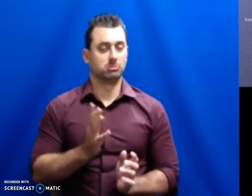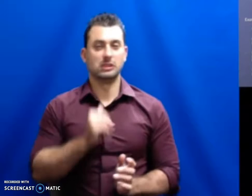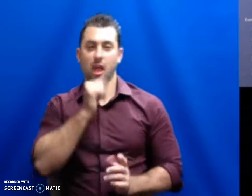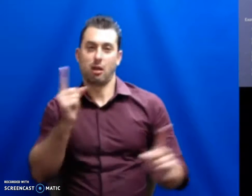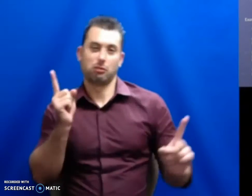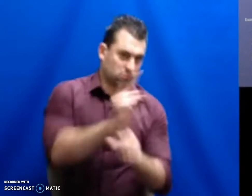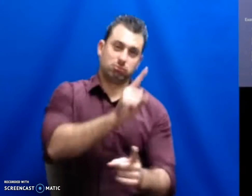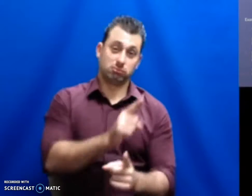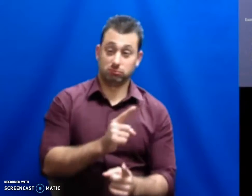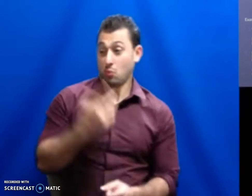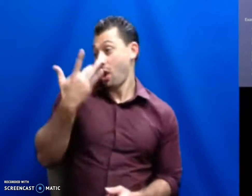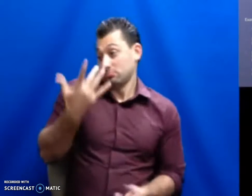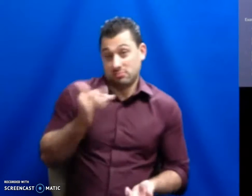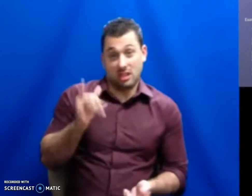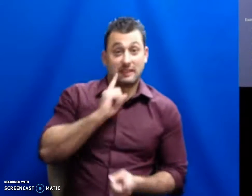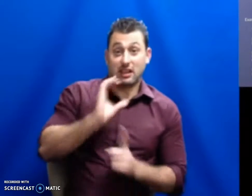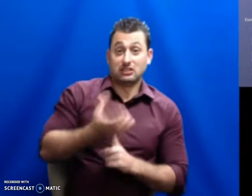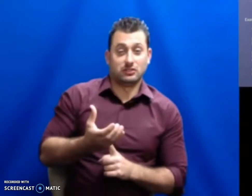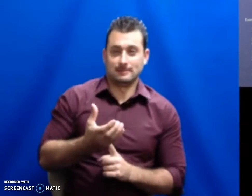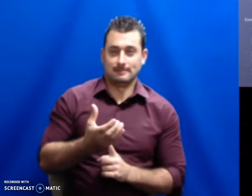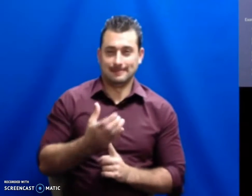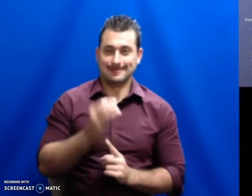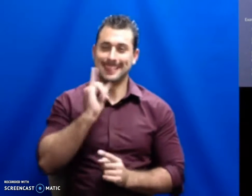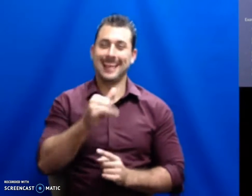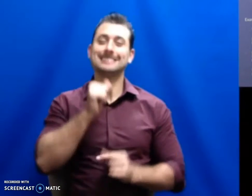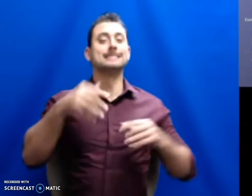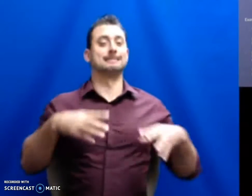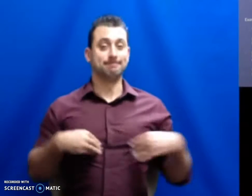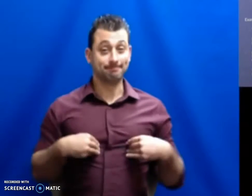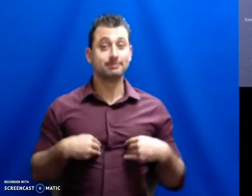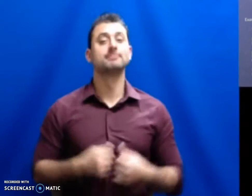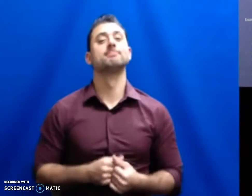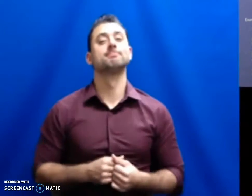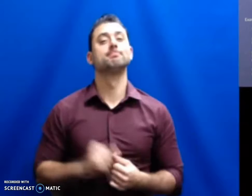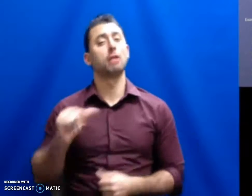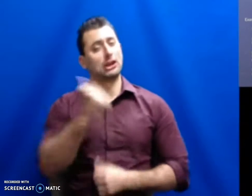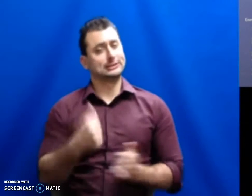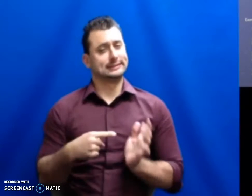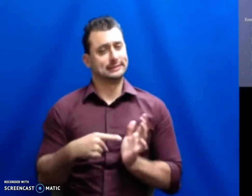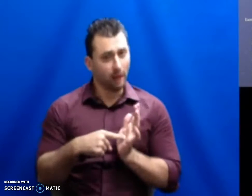it's fine. But you don't just bash into people and say, oh, that's deaf culture.